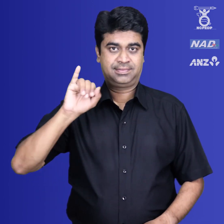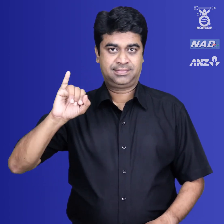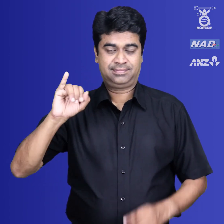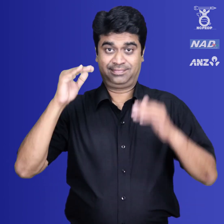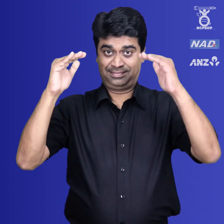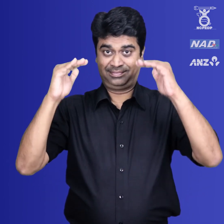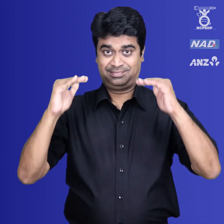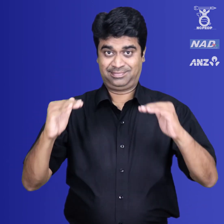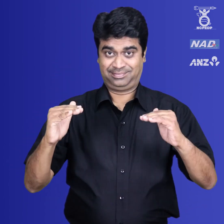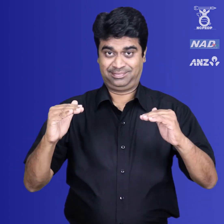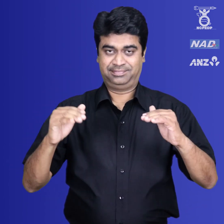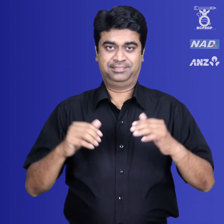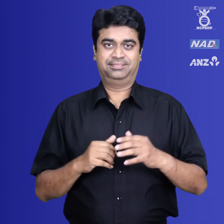Chapter 16.